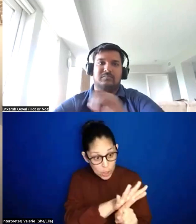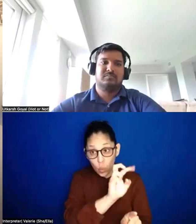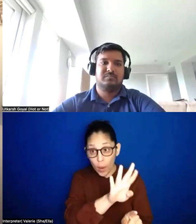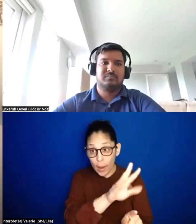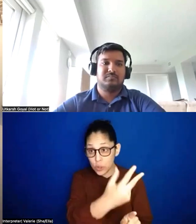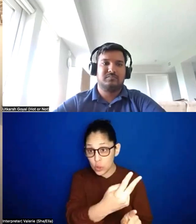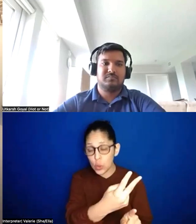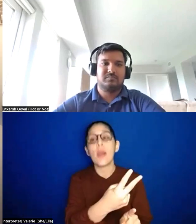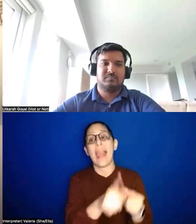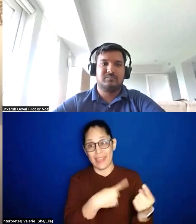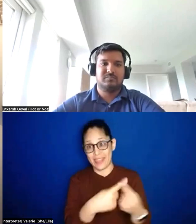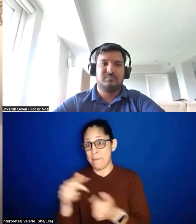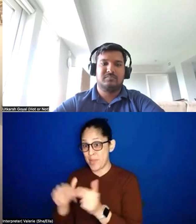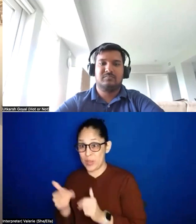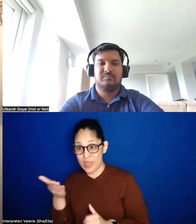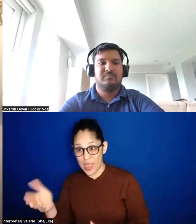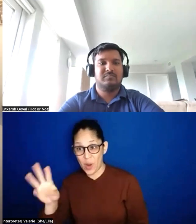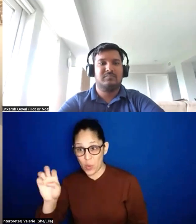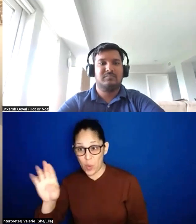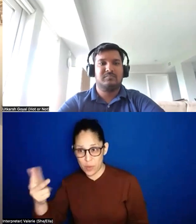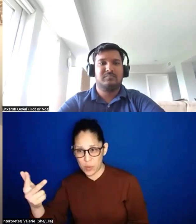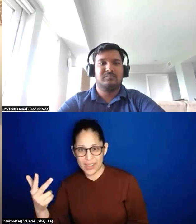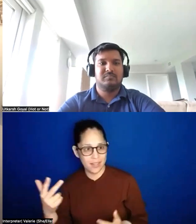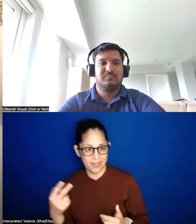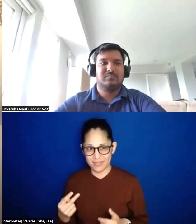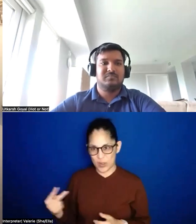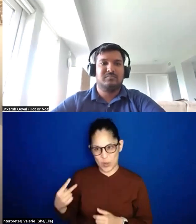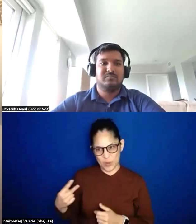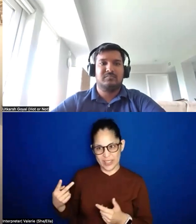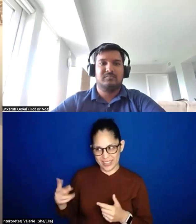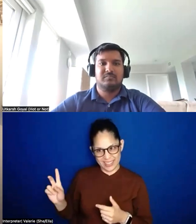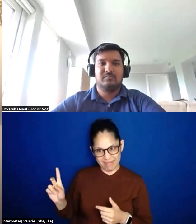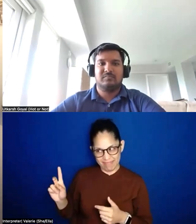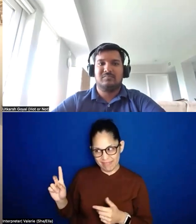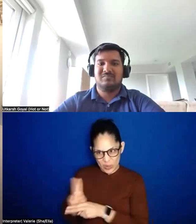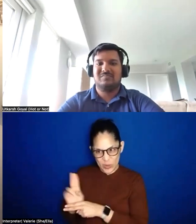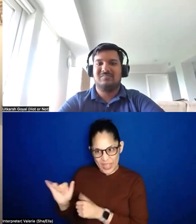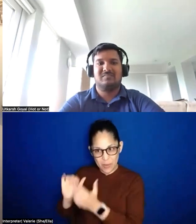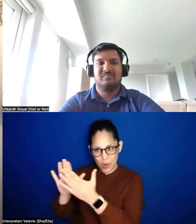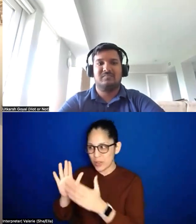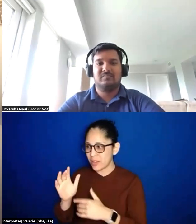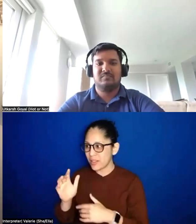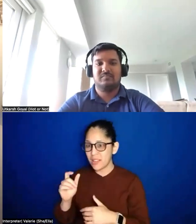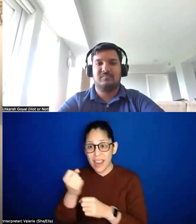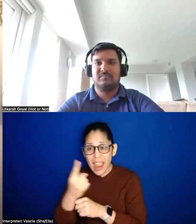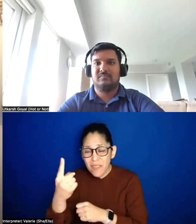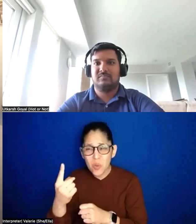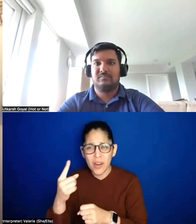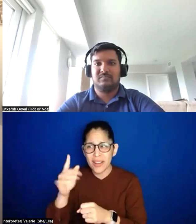it in Web3, which is kind of what the two of us have done. Because everyone in the world uses a chat